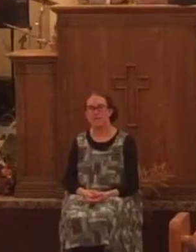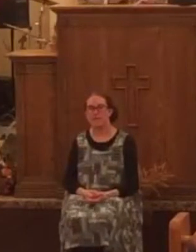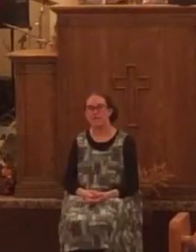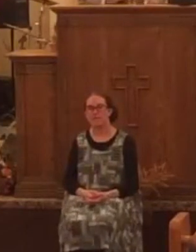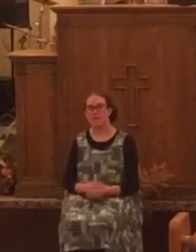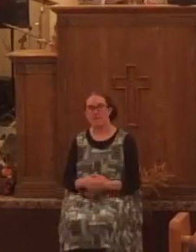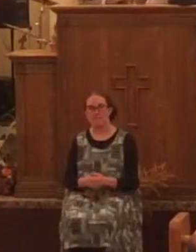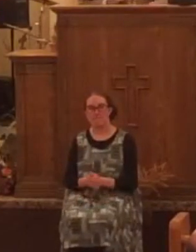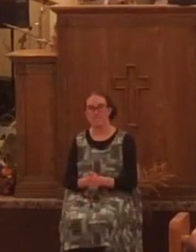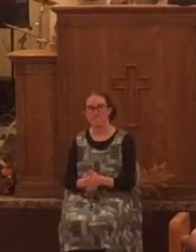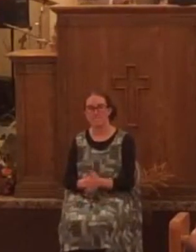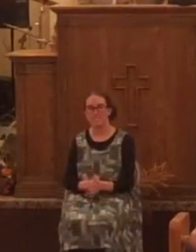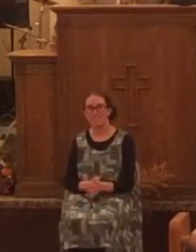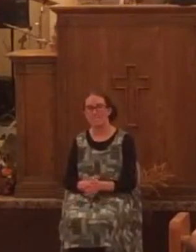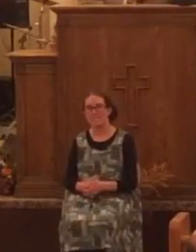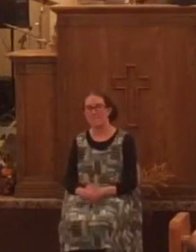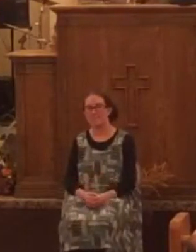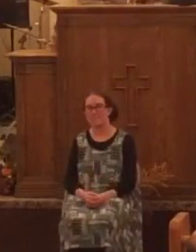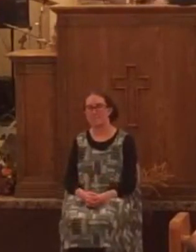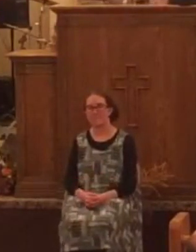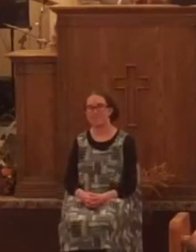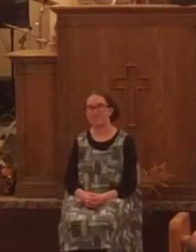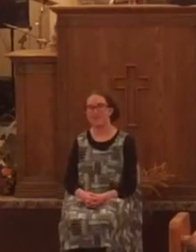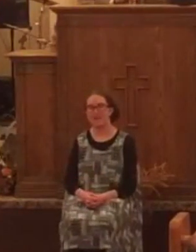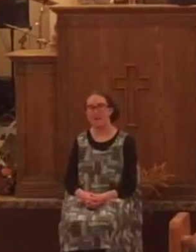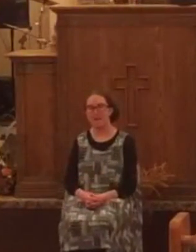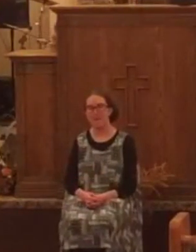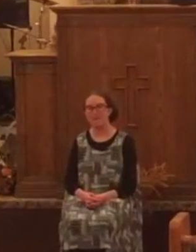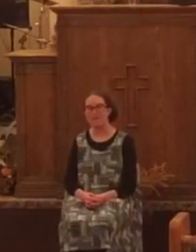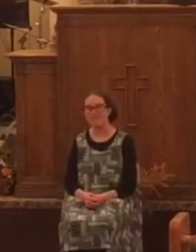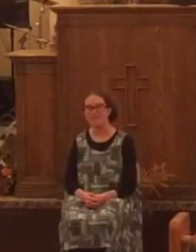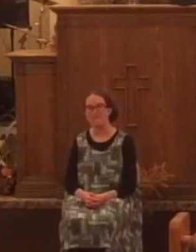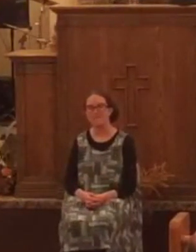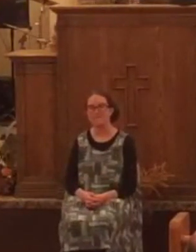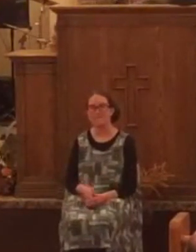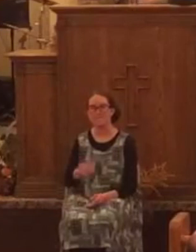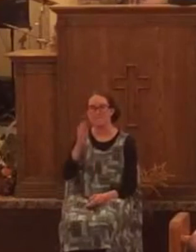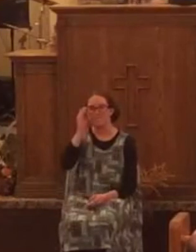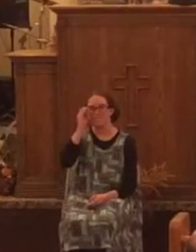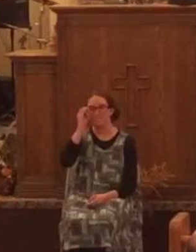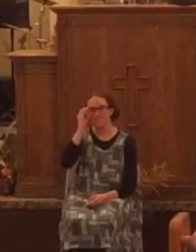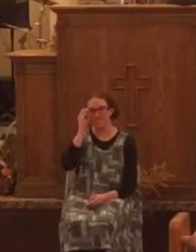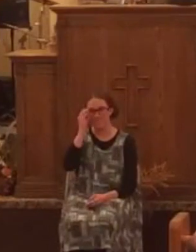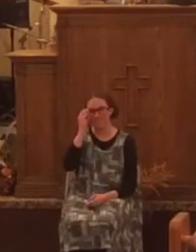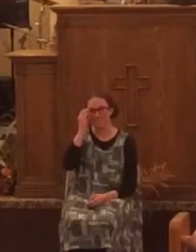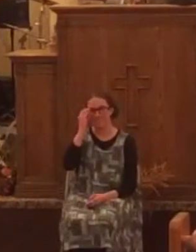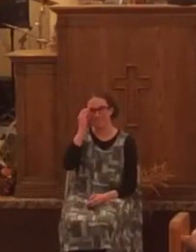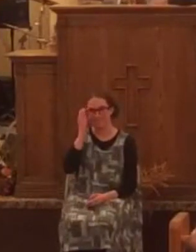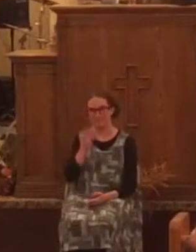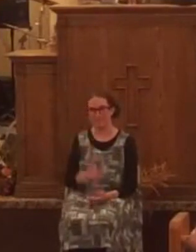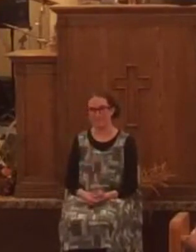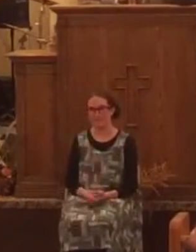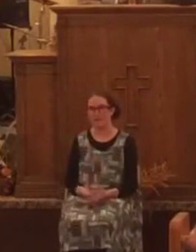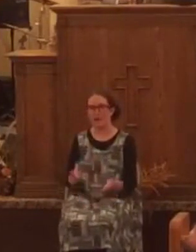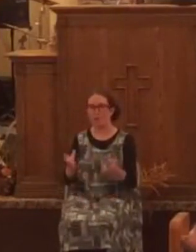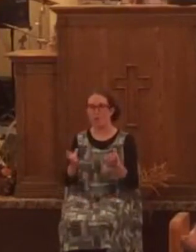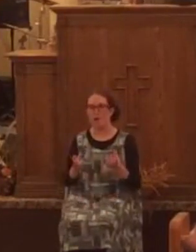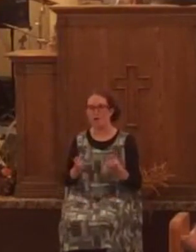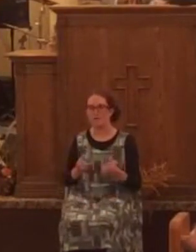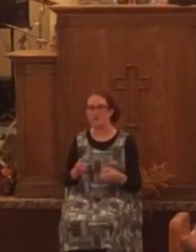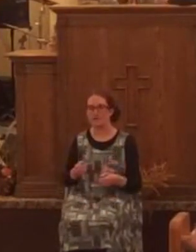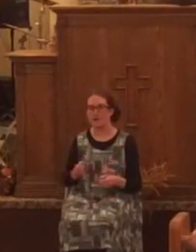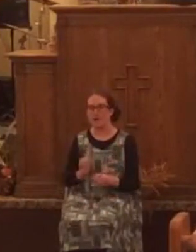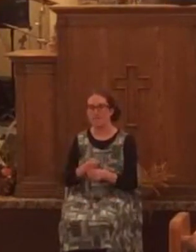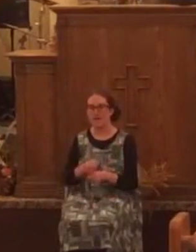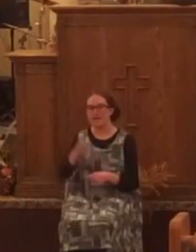Right. Hallelujah. Come on. Praise God. Yes, sir. Awesome. He wants to